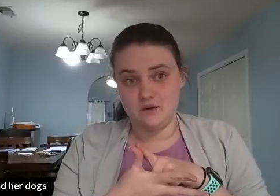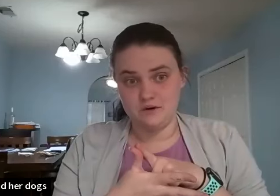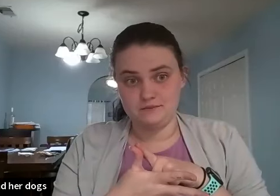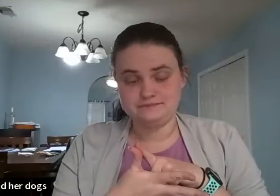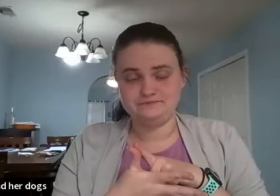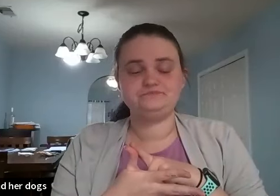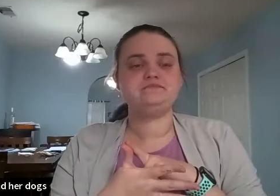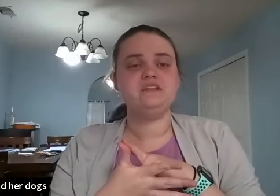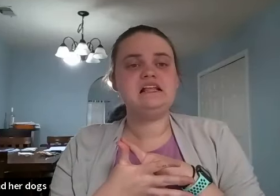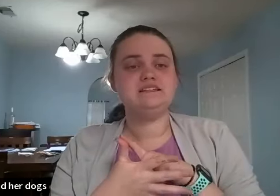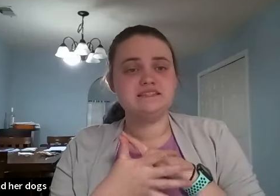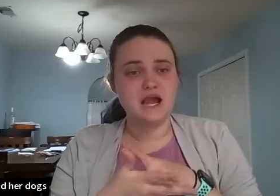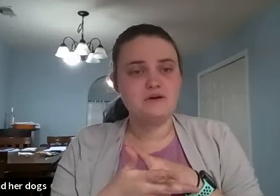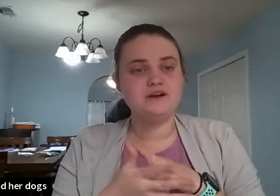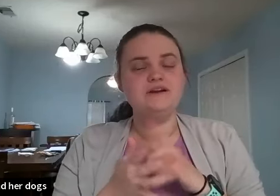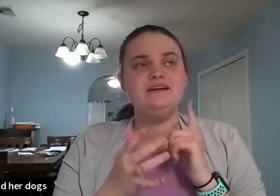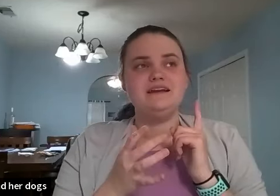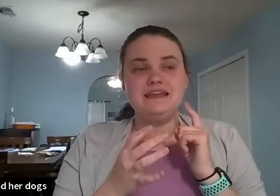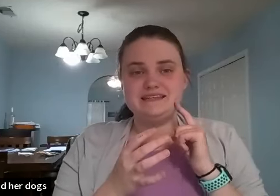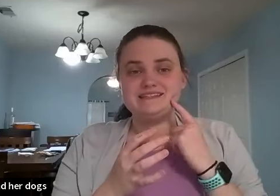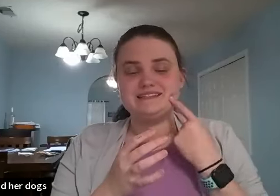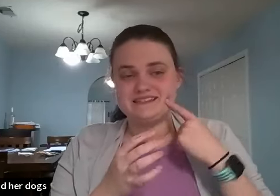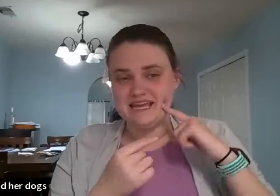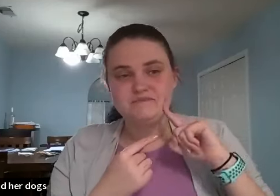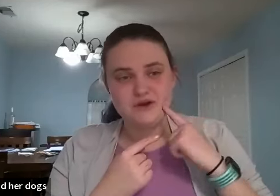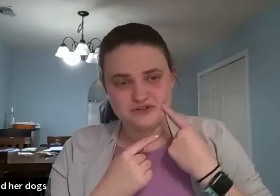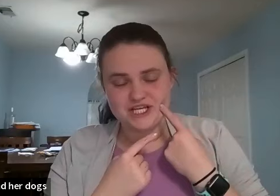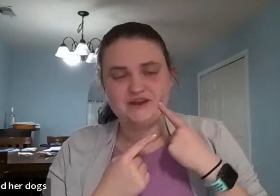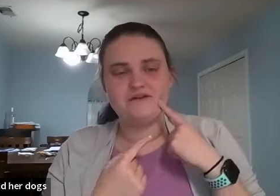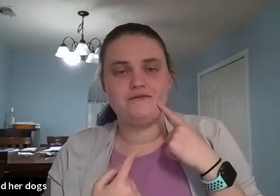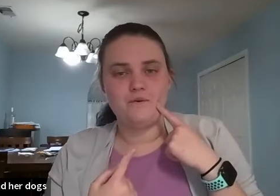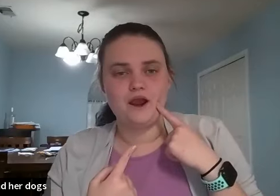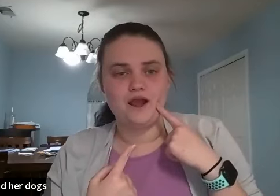sour. Sour is the same motion for